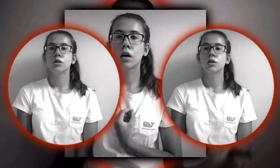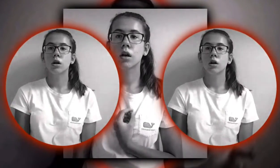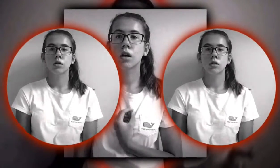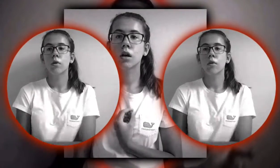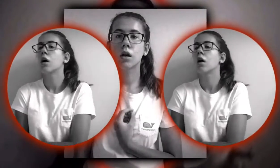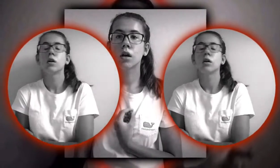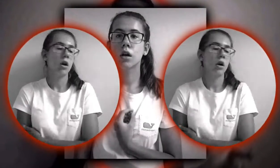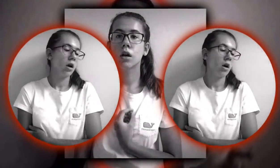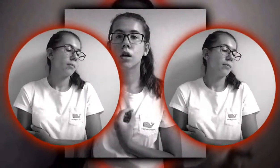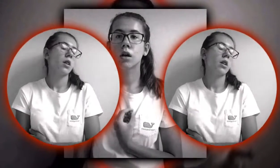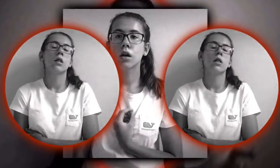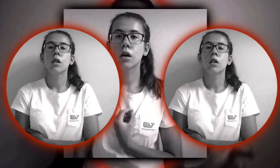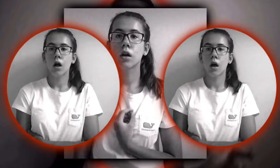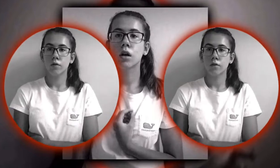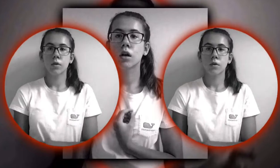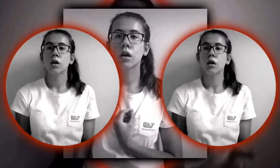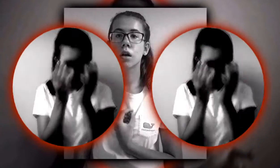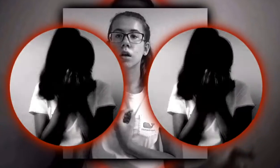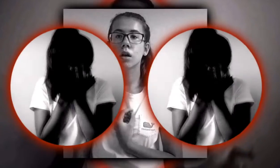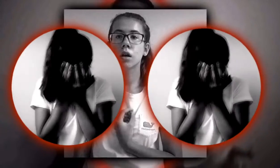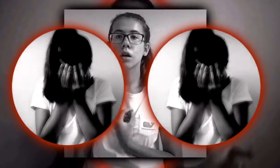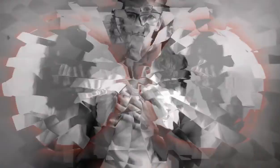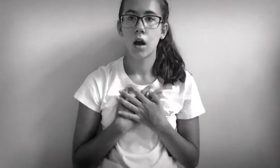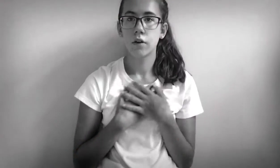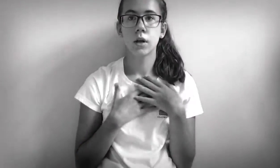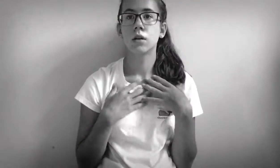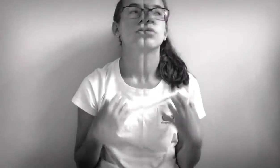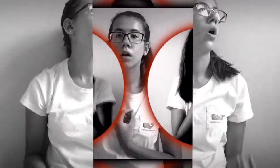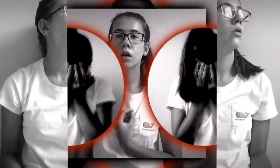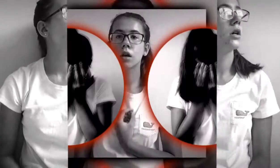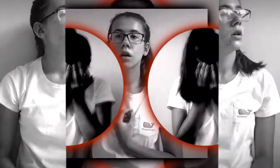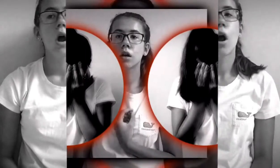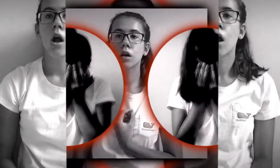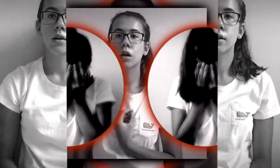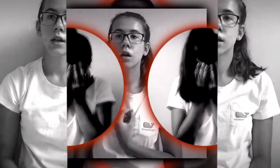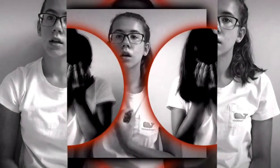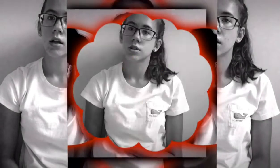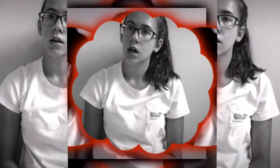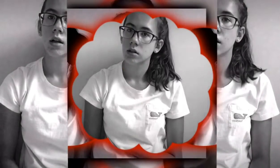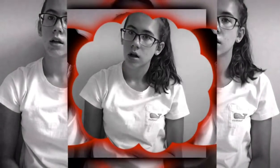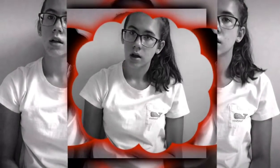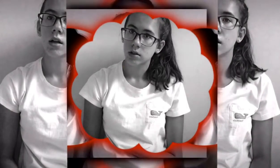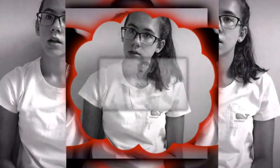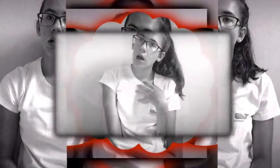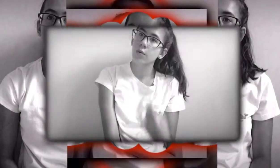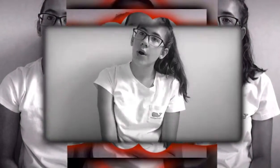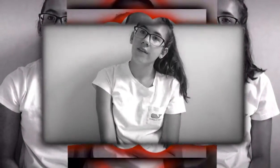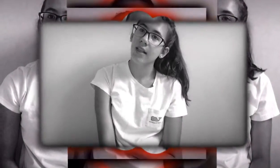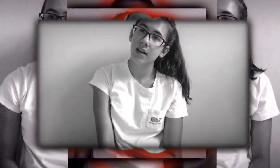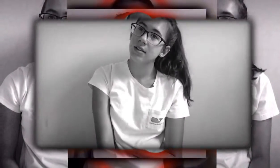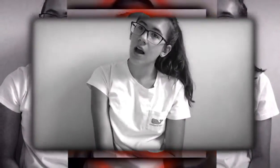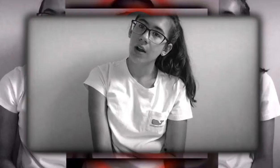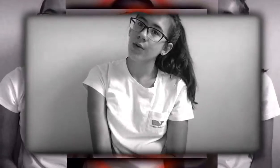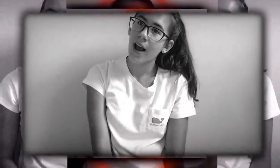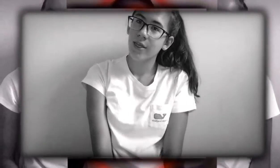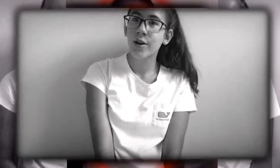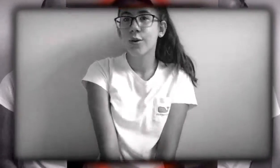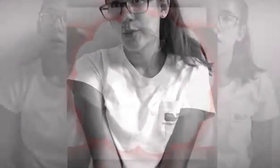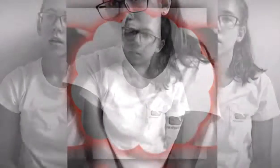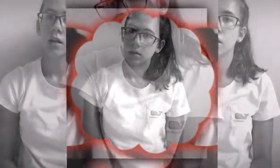took my heart and left me lonely. Broken heart's contentious. I won't fix, I'd rather